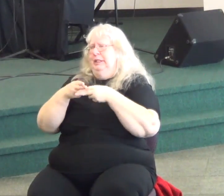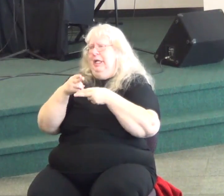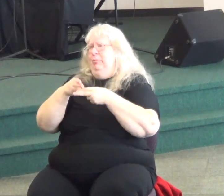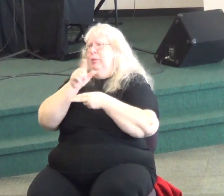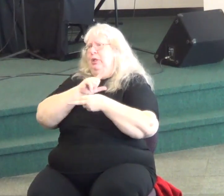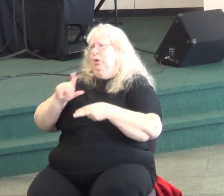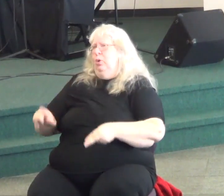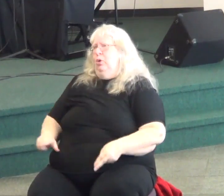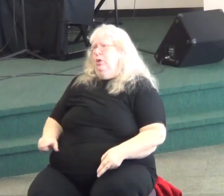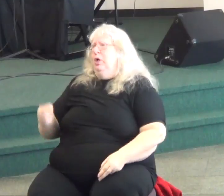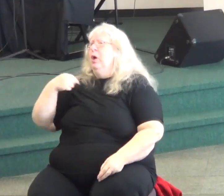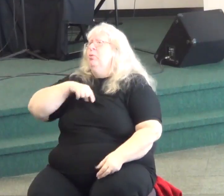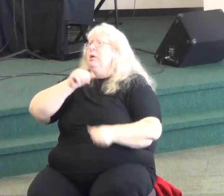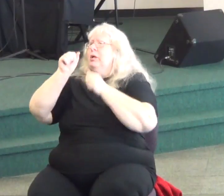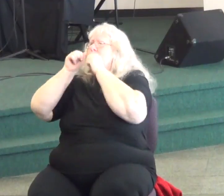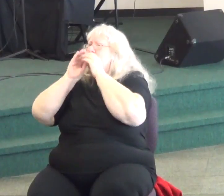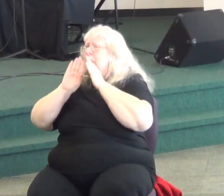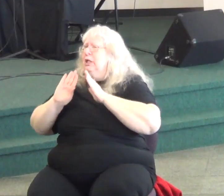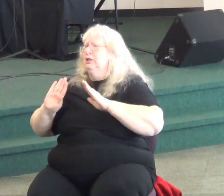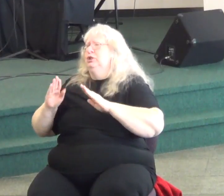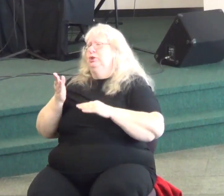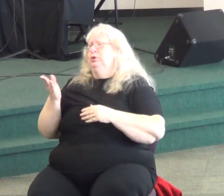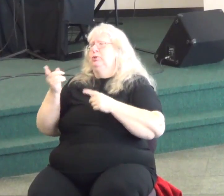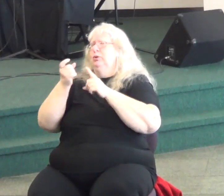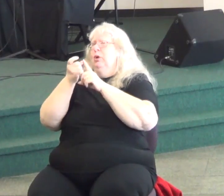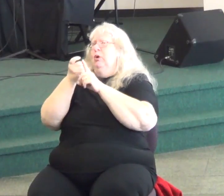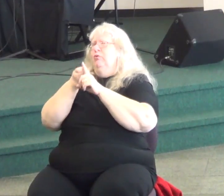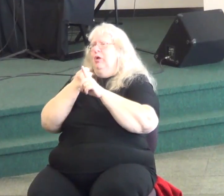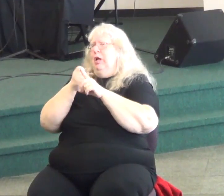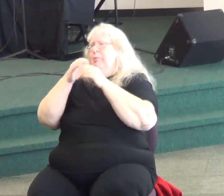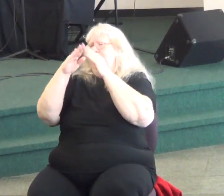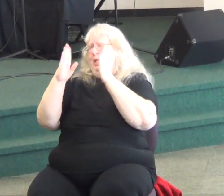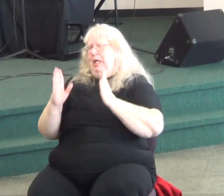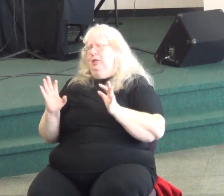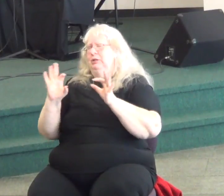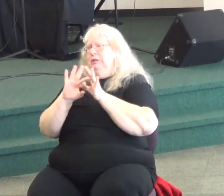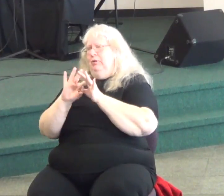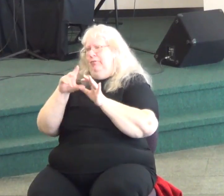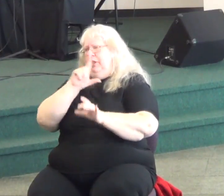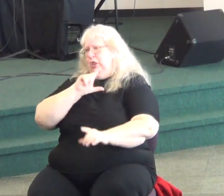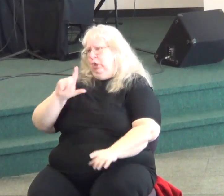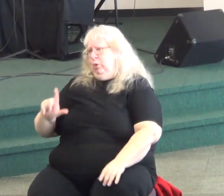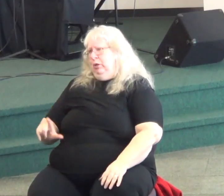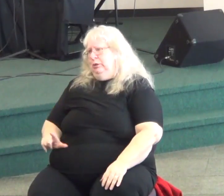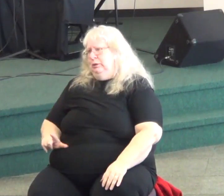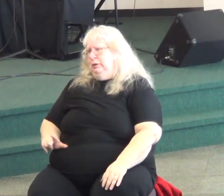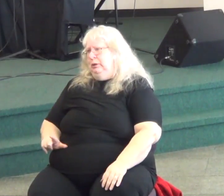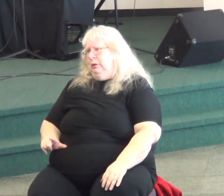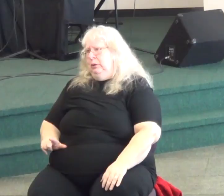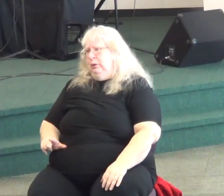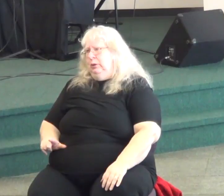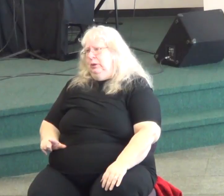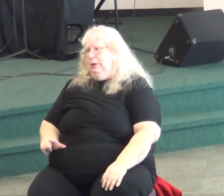We bless you from the house of the Lord. Isn't that amazing that he's almost